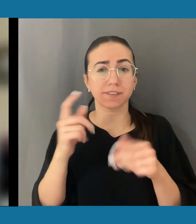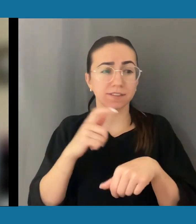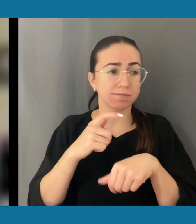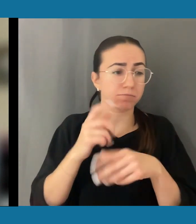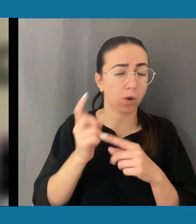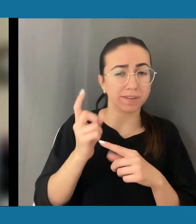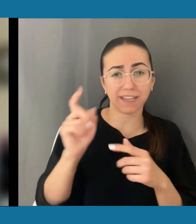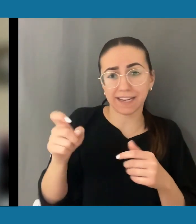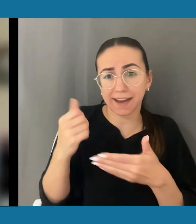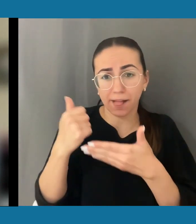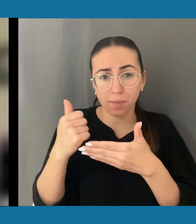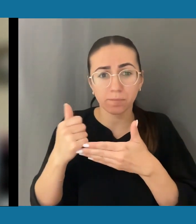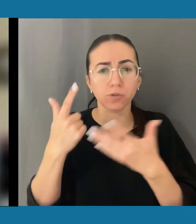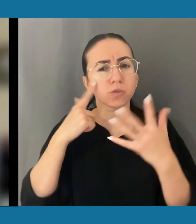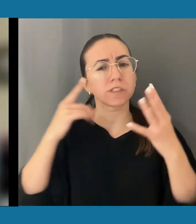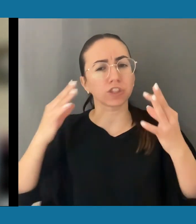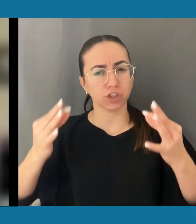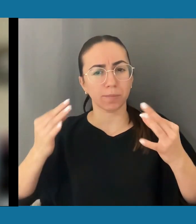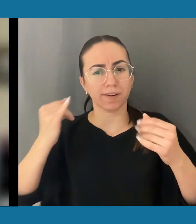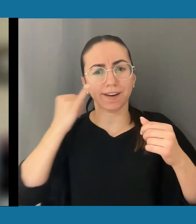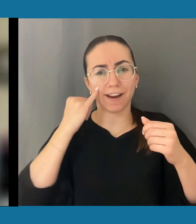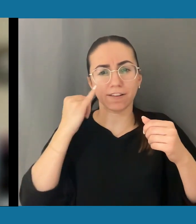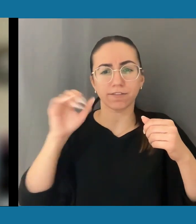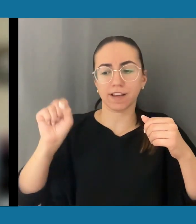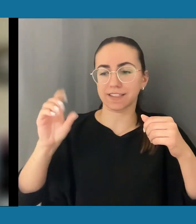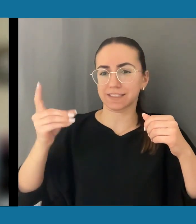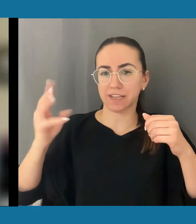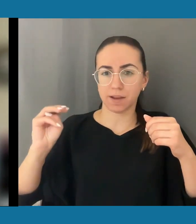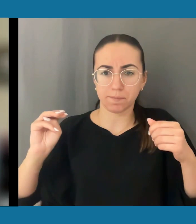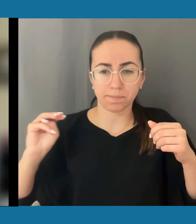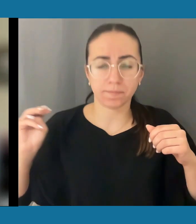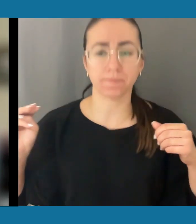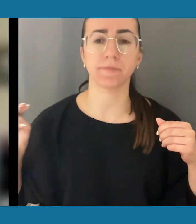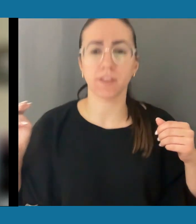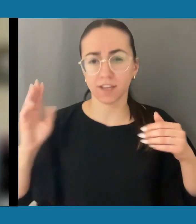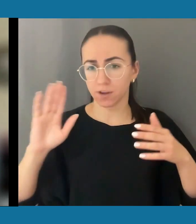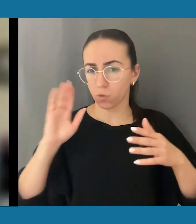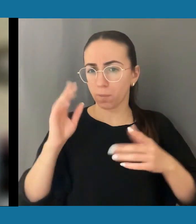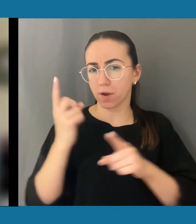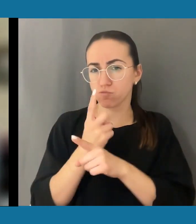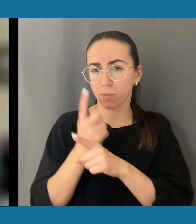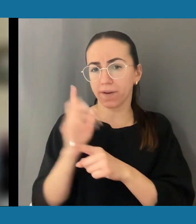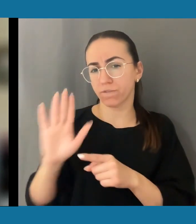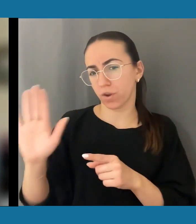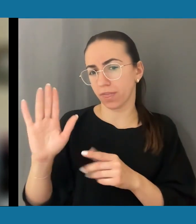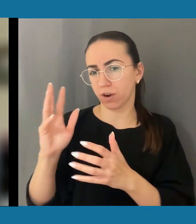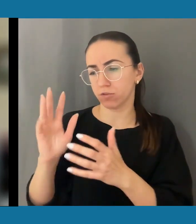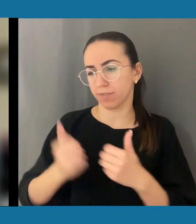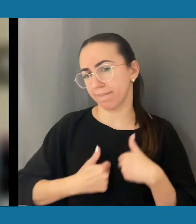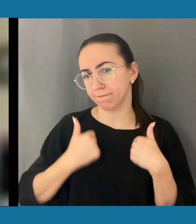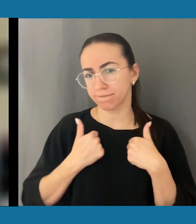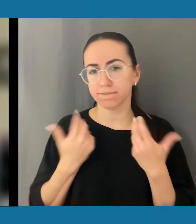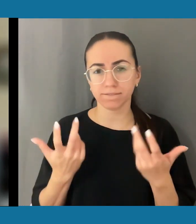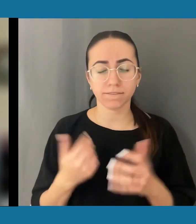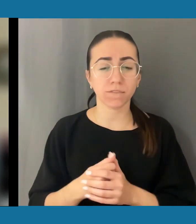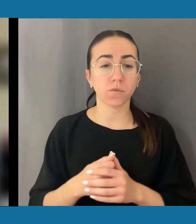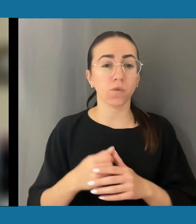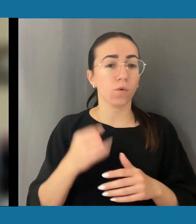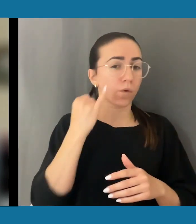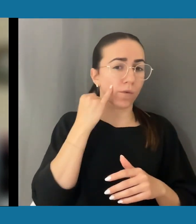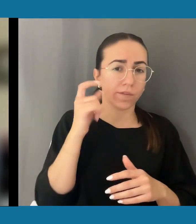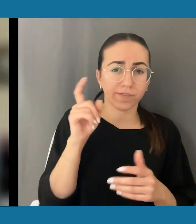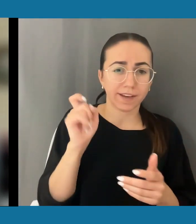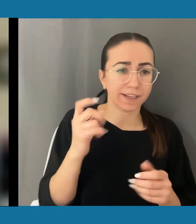help, to really determine if supported decision-making is something that would be appropriate for them, or, you know, if it needs to be used